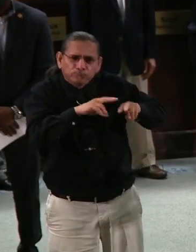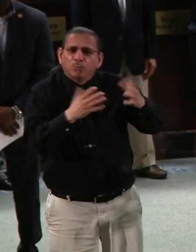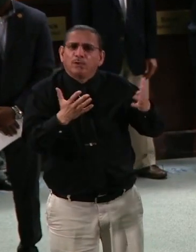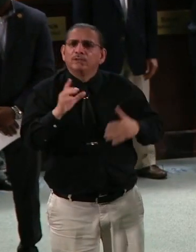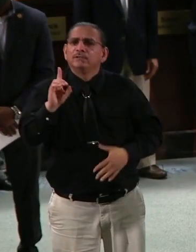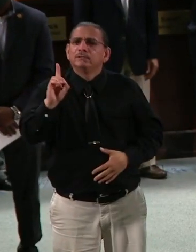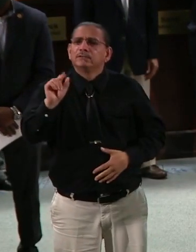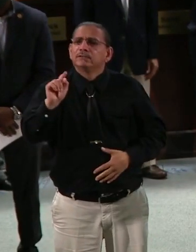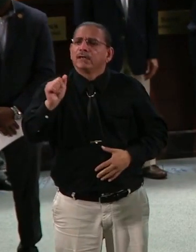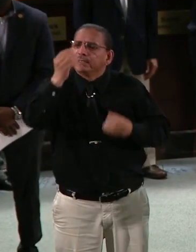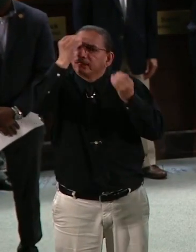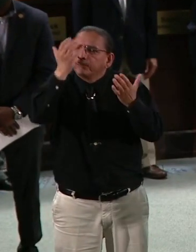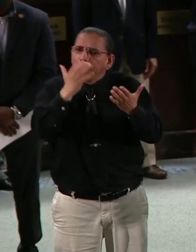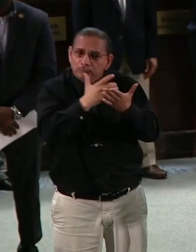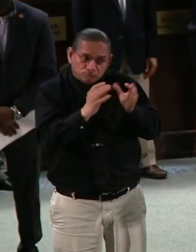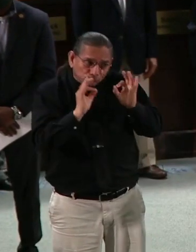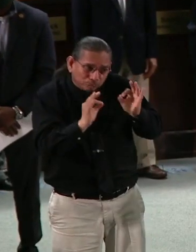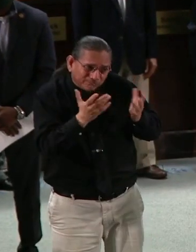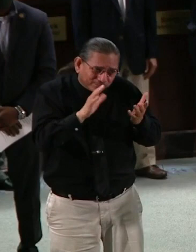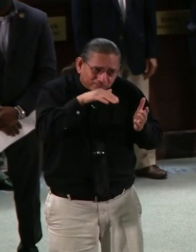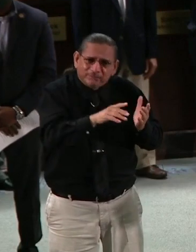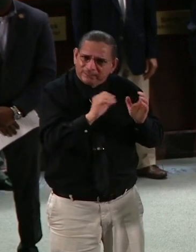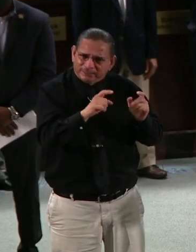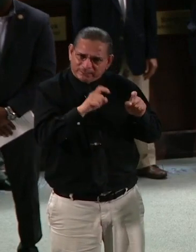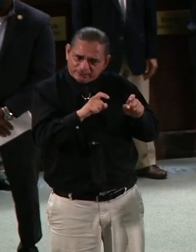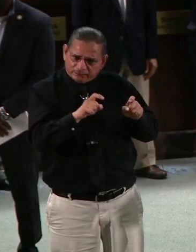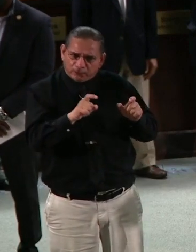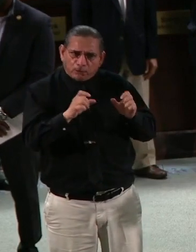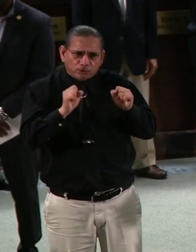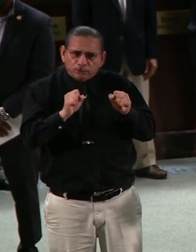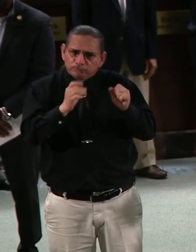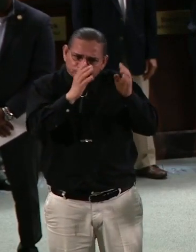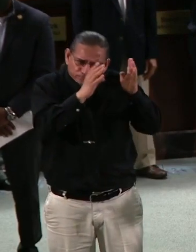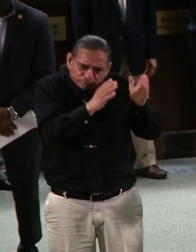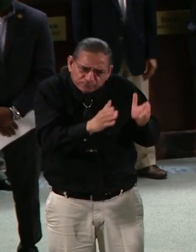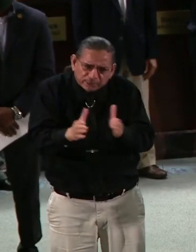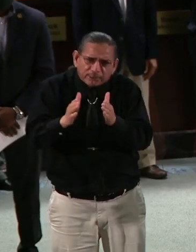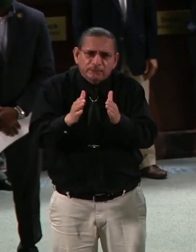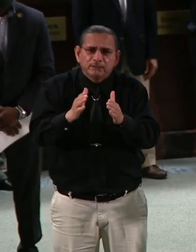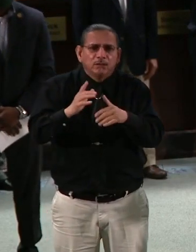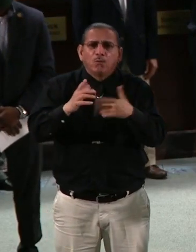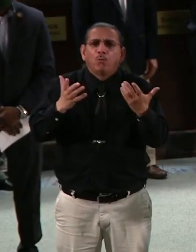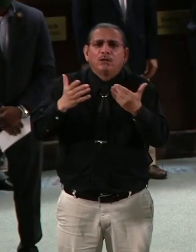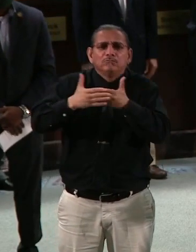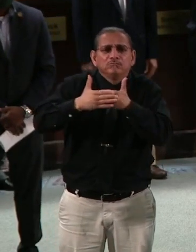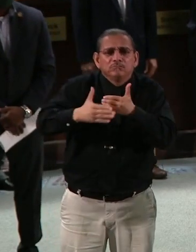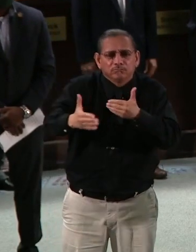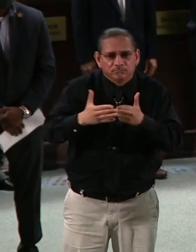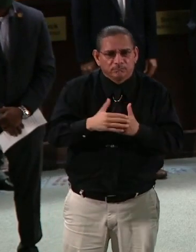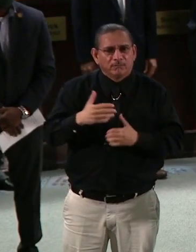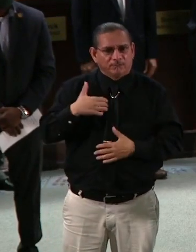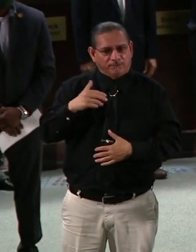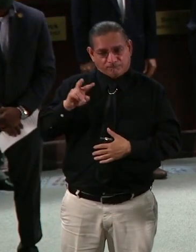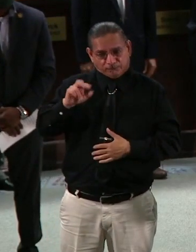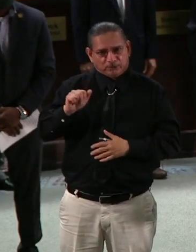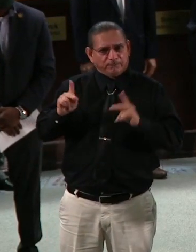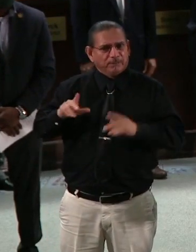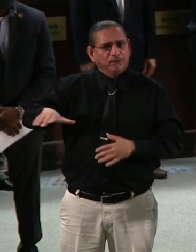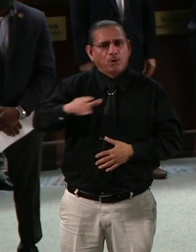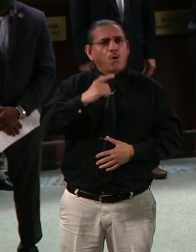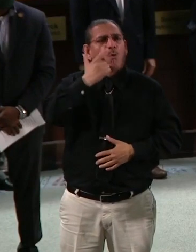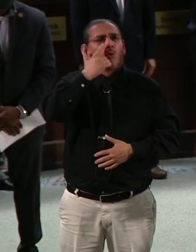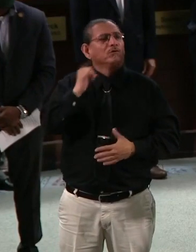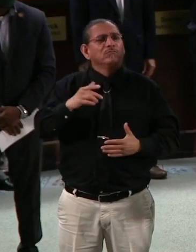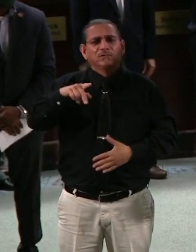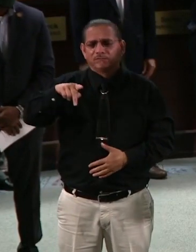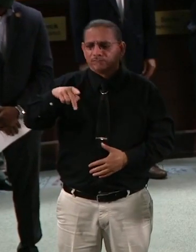and they deserve to be able to plan. So I want Virginians to see what Phase 3 will generally look like when we do make